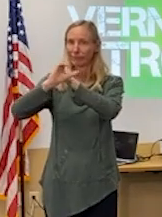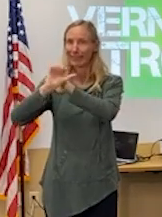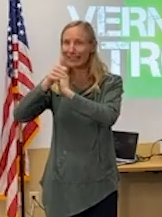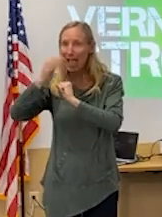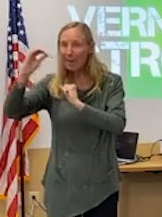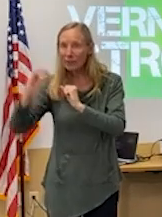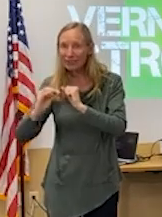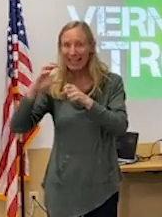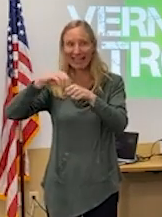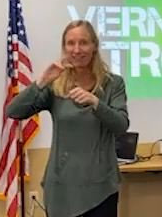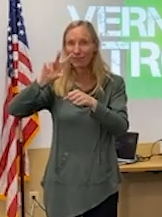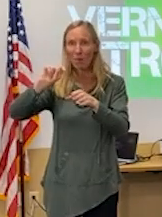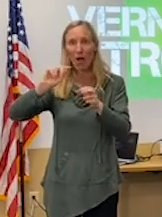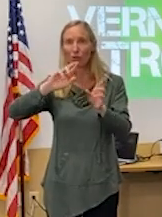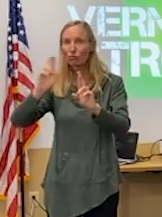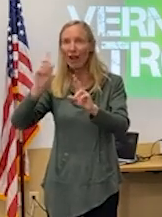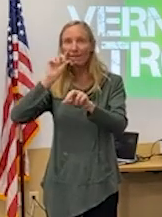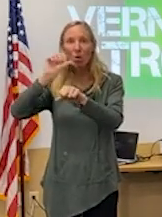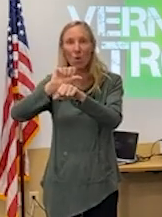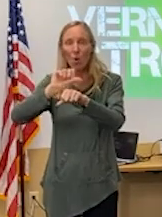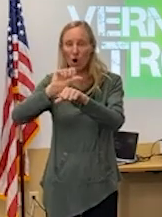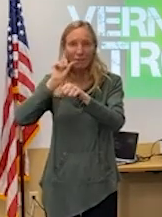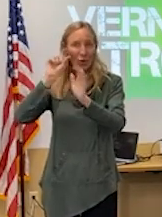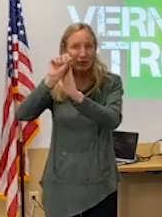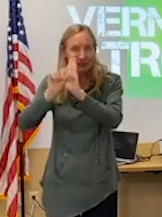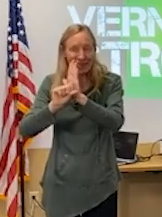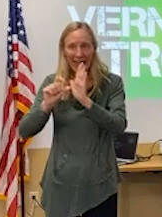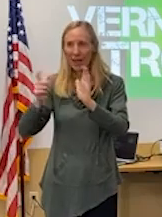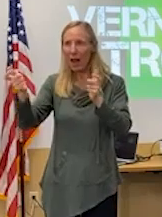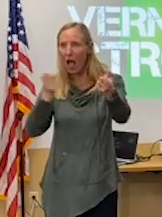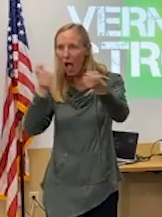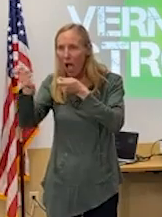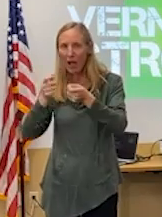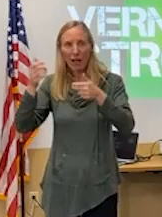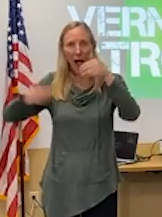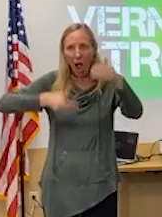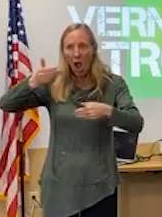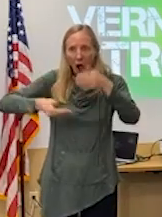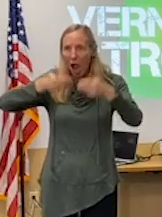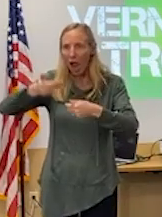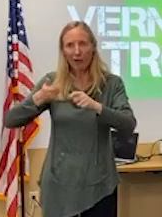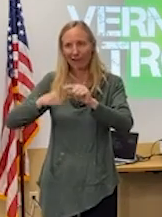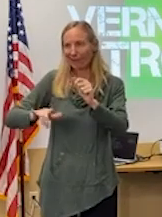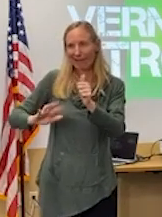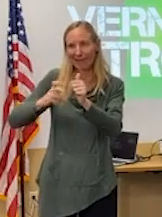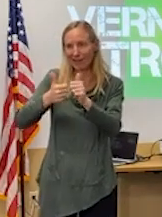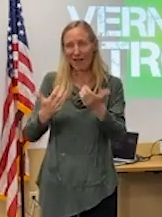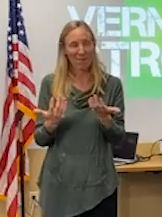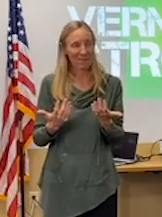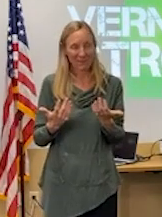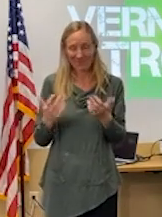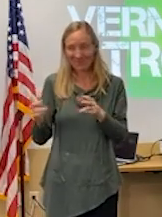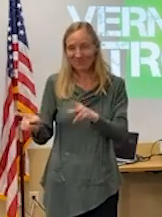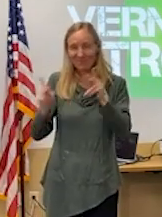forth, and we can't catch up. We're trying to hire, as are many people across the